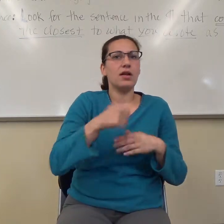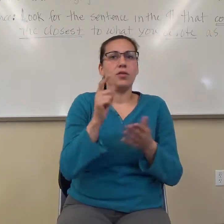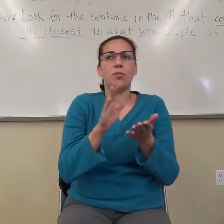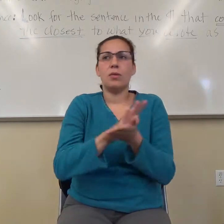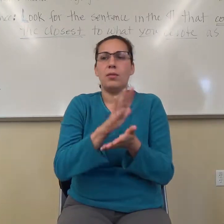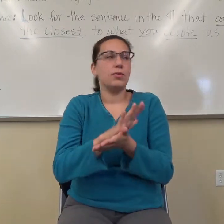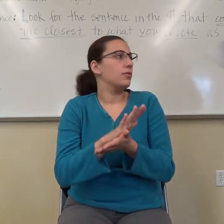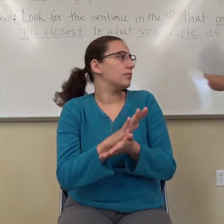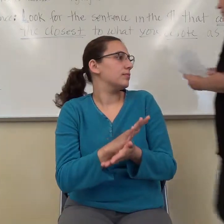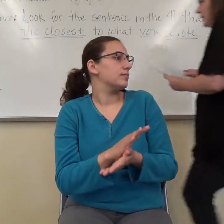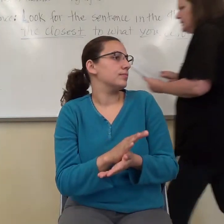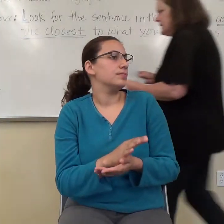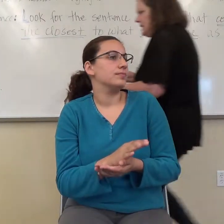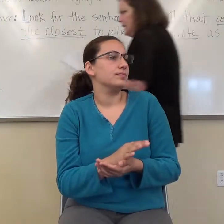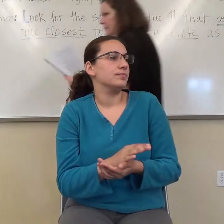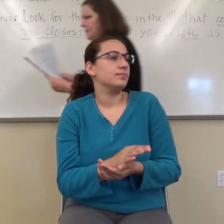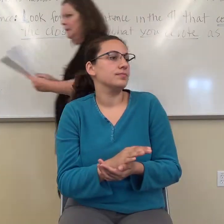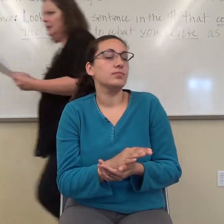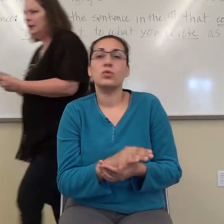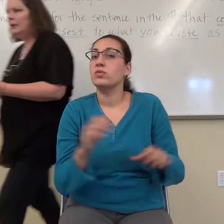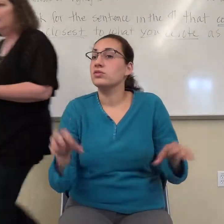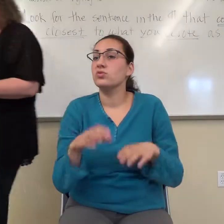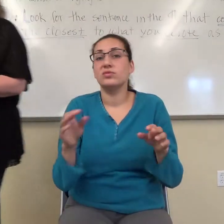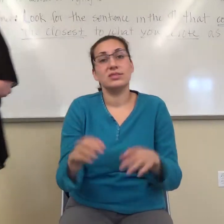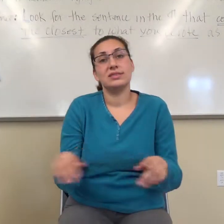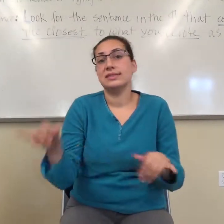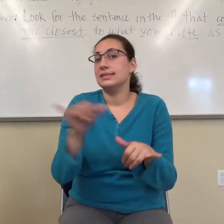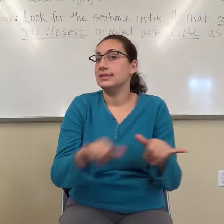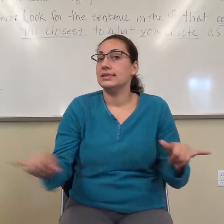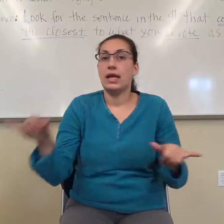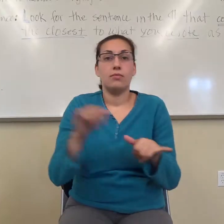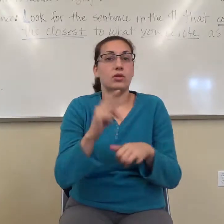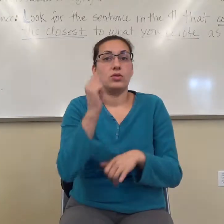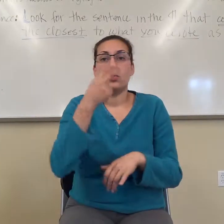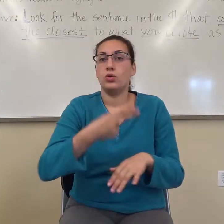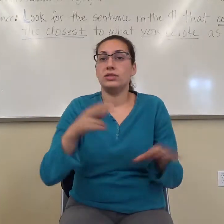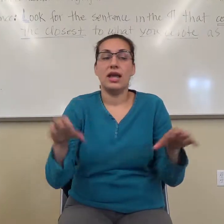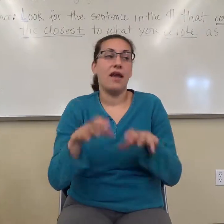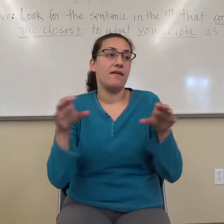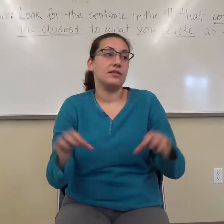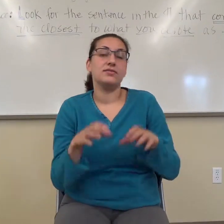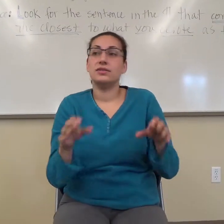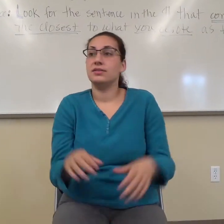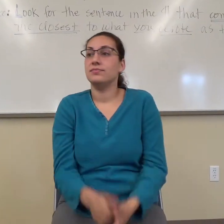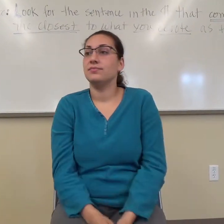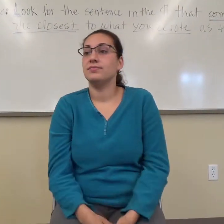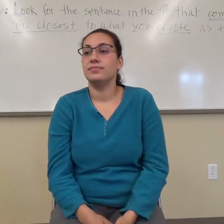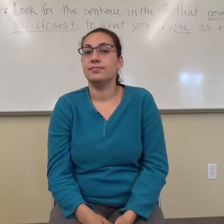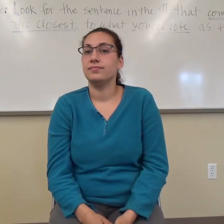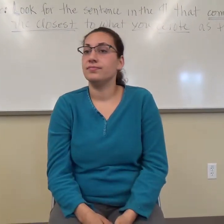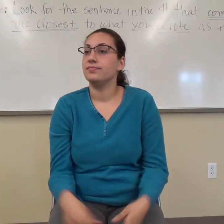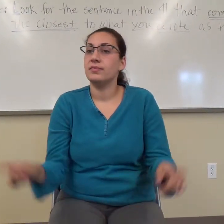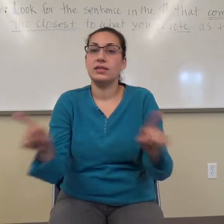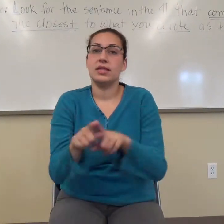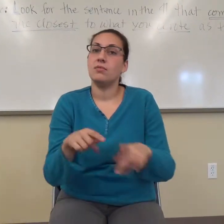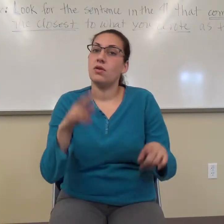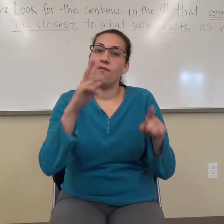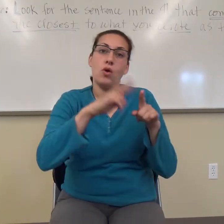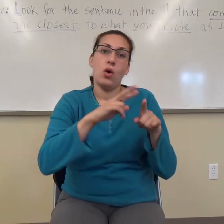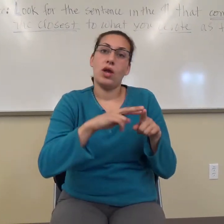we're going to do our same Thursday thing. We're going to do the vocabulary quiz